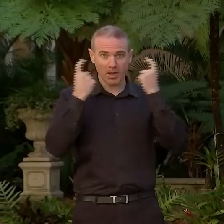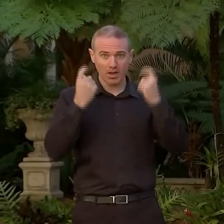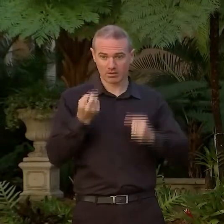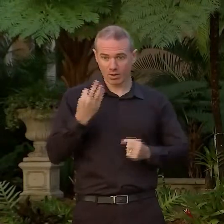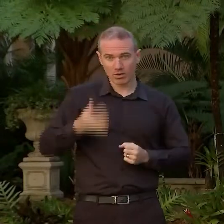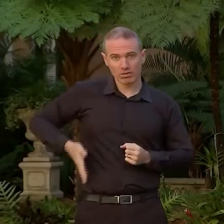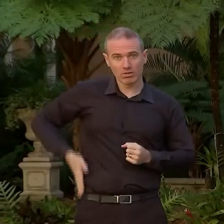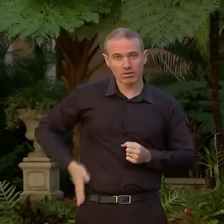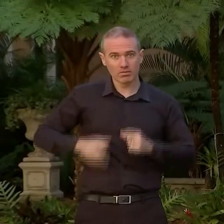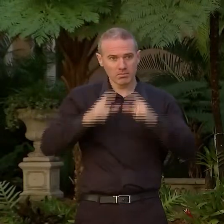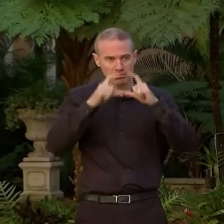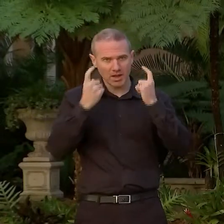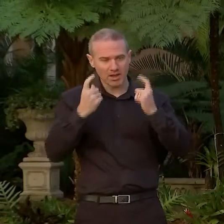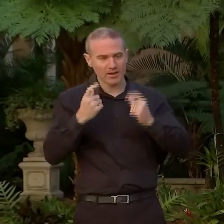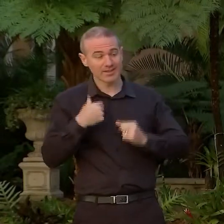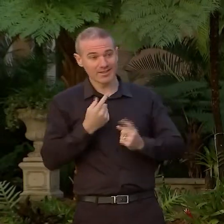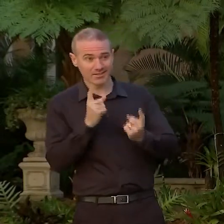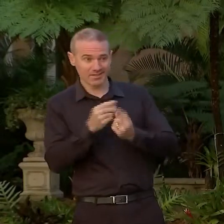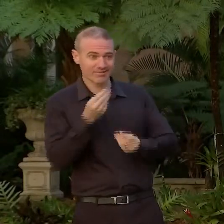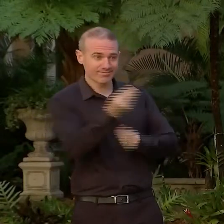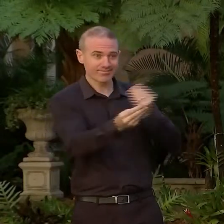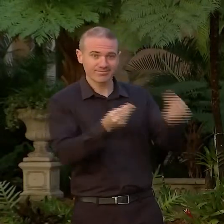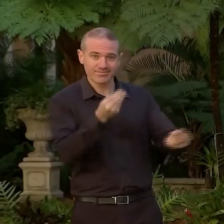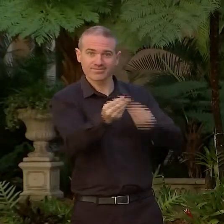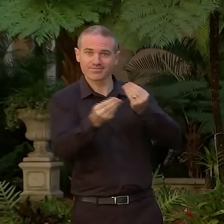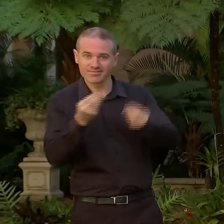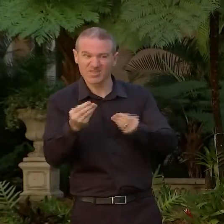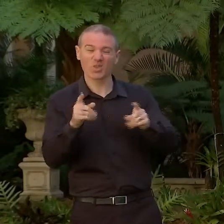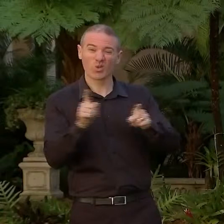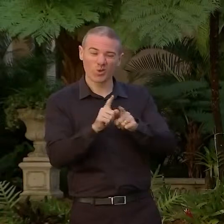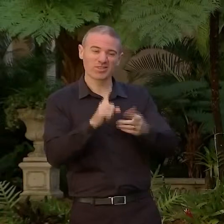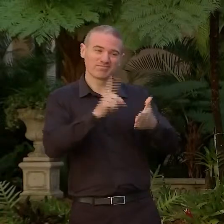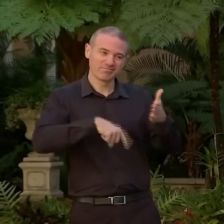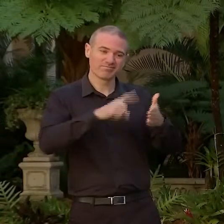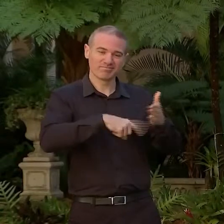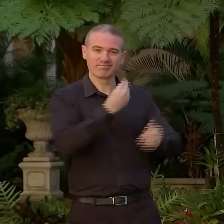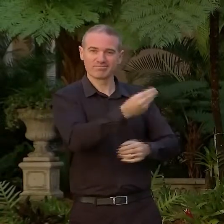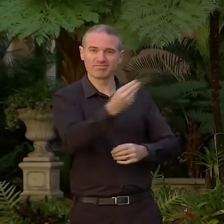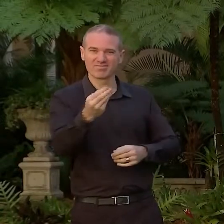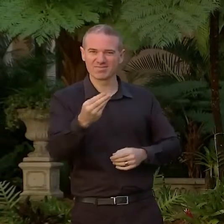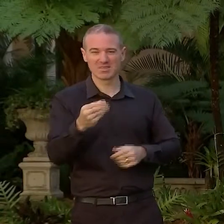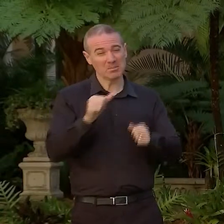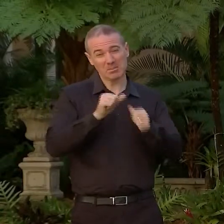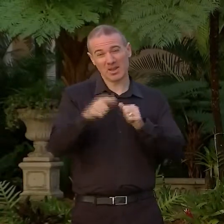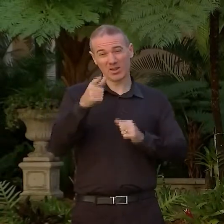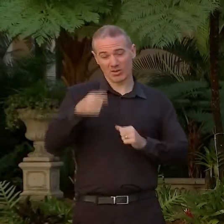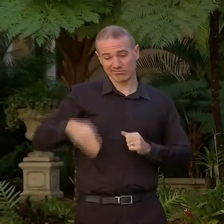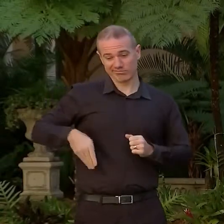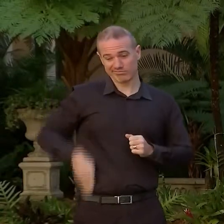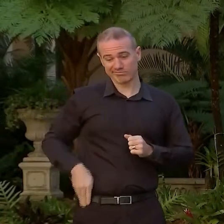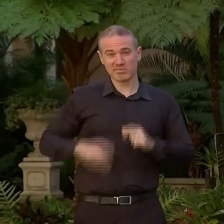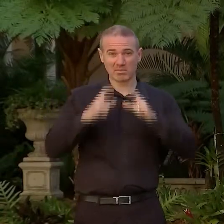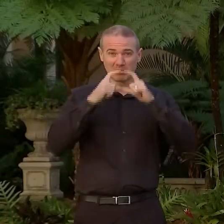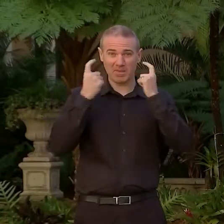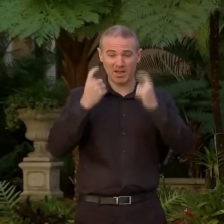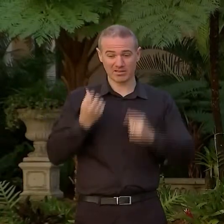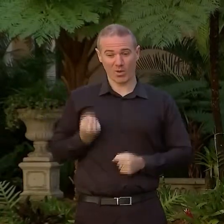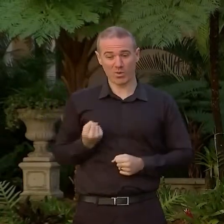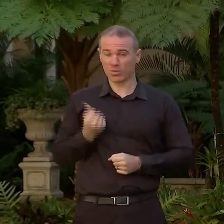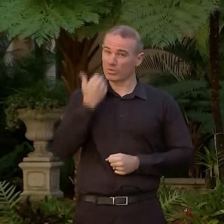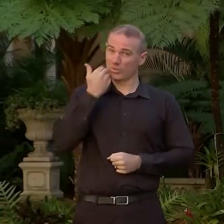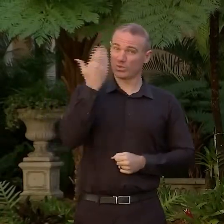did issue 10 penalty infringement notices. That is the simplest thing to do. Just carry a mask and wear it when you should, and we'll all be a lot safer. Thank